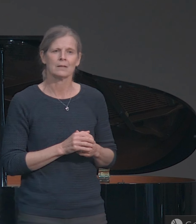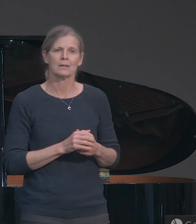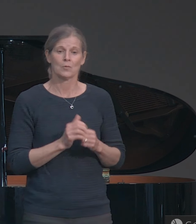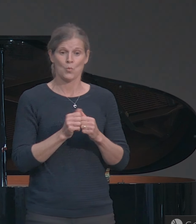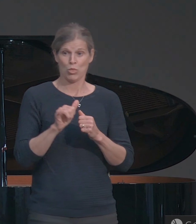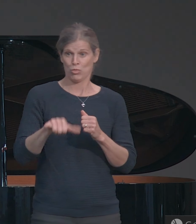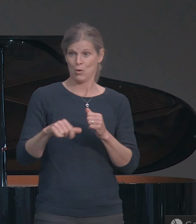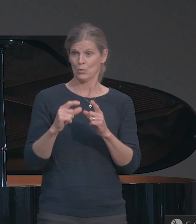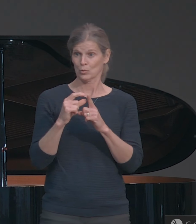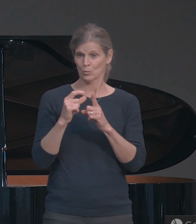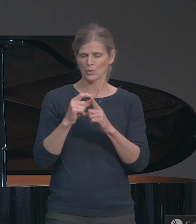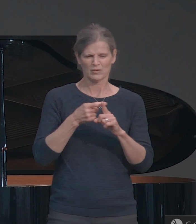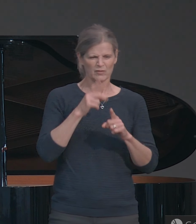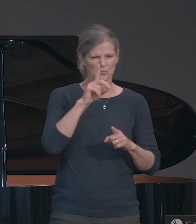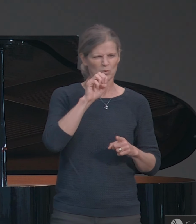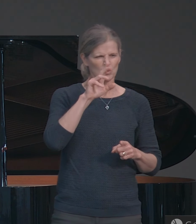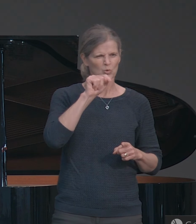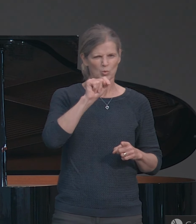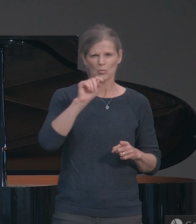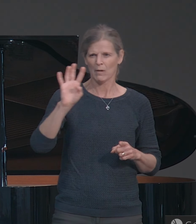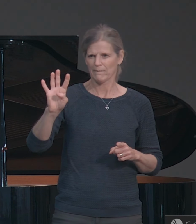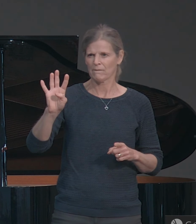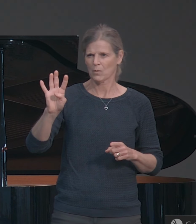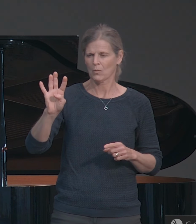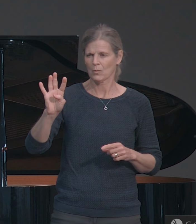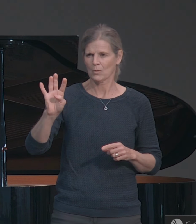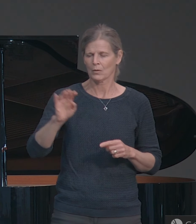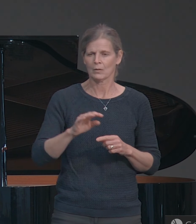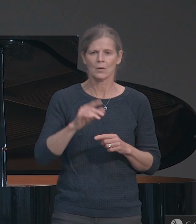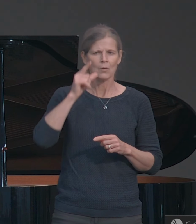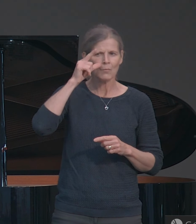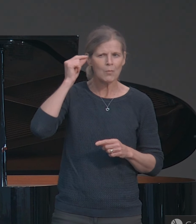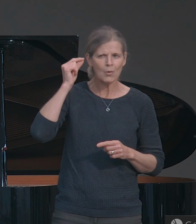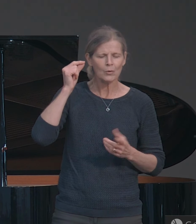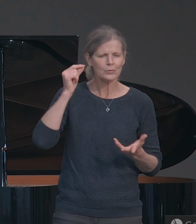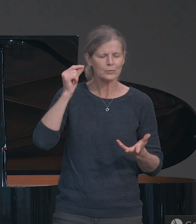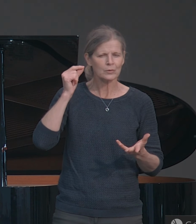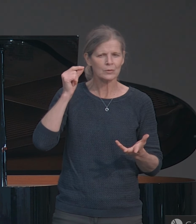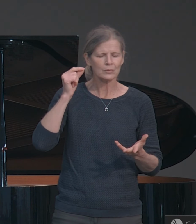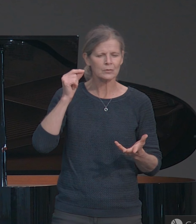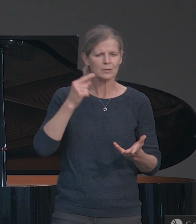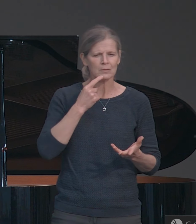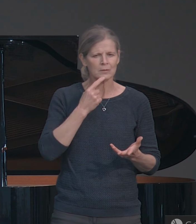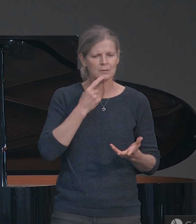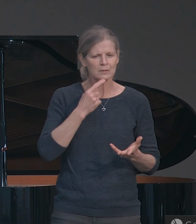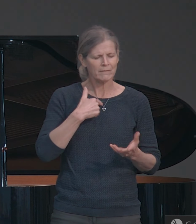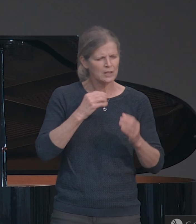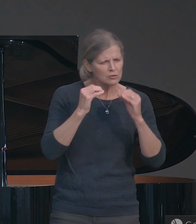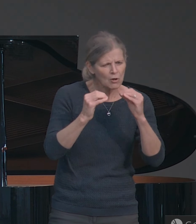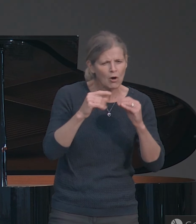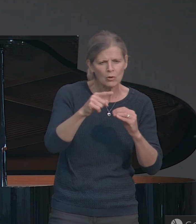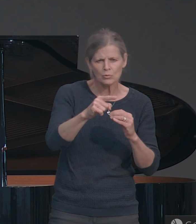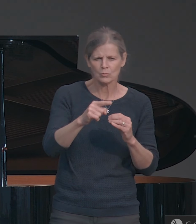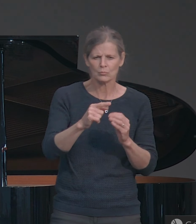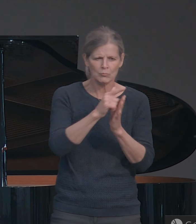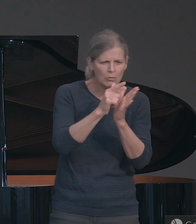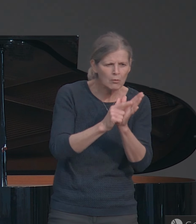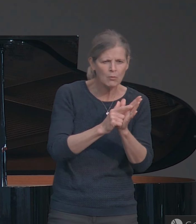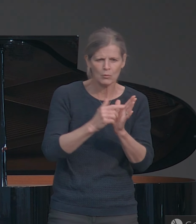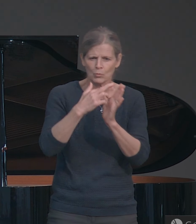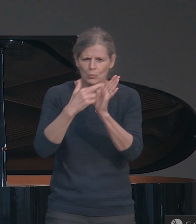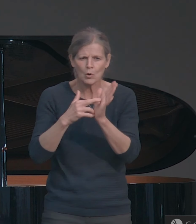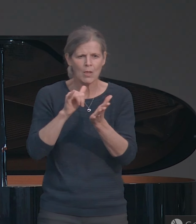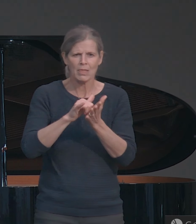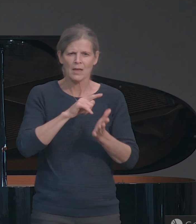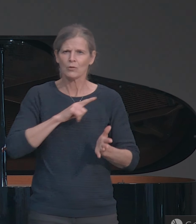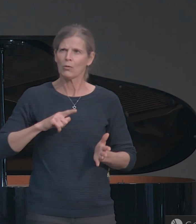Were these words from Deuteronomy 4, Moses speaking, "See, I have taught you statutes and rules as the Lord